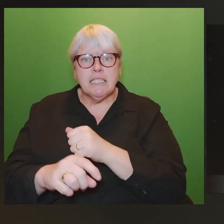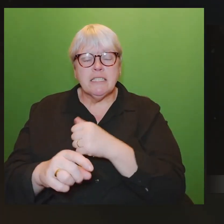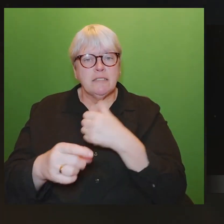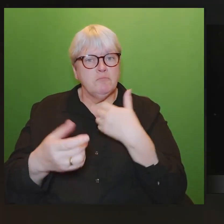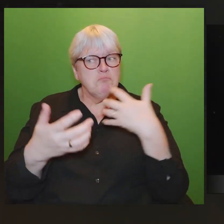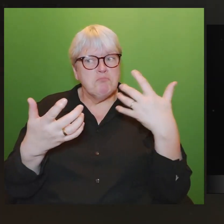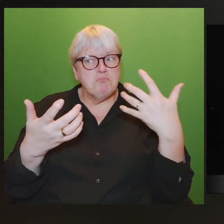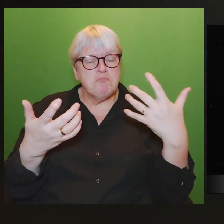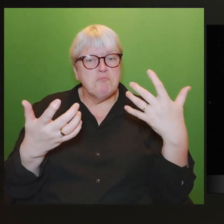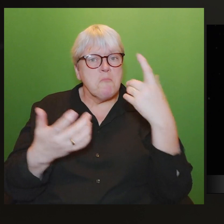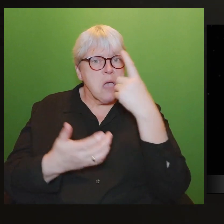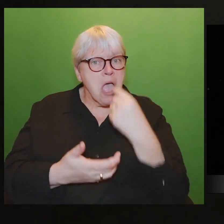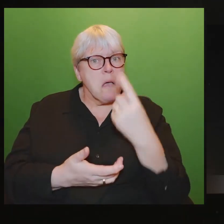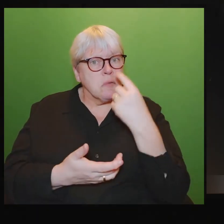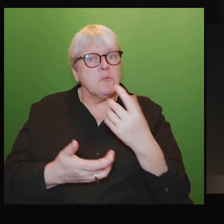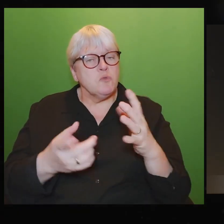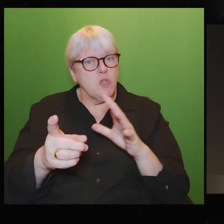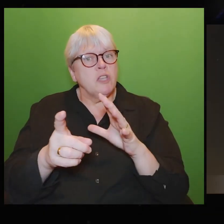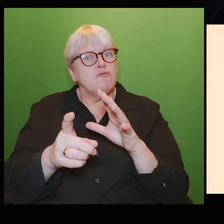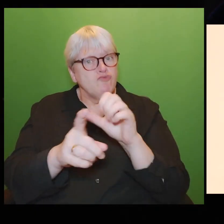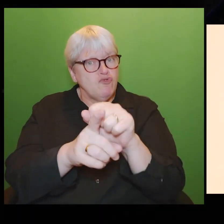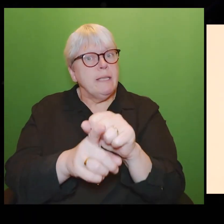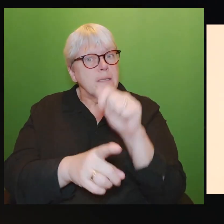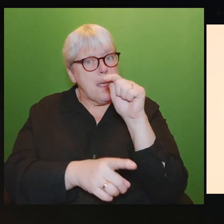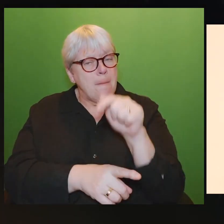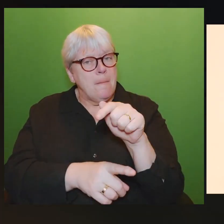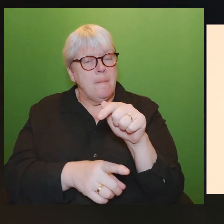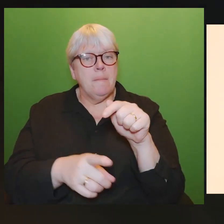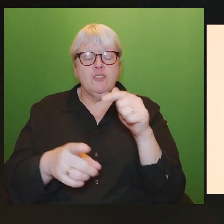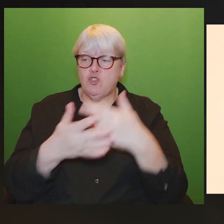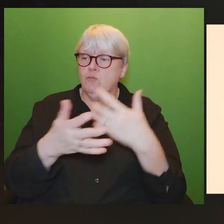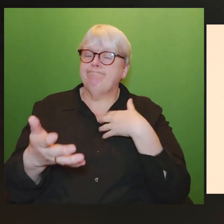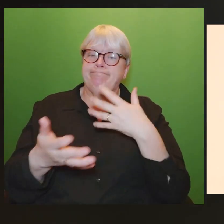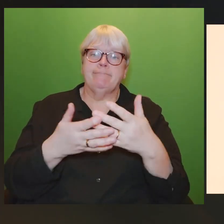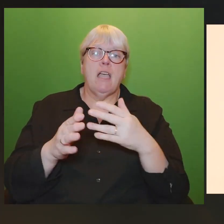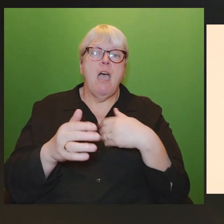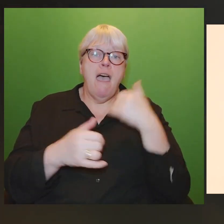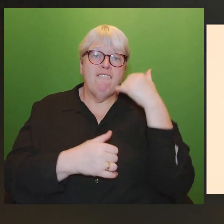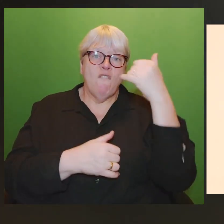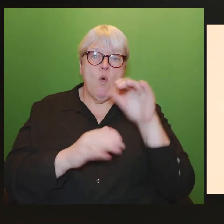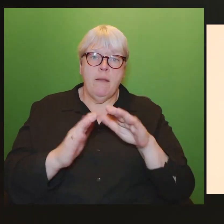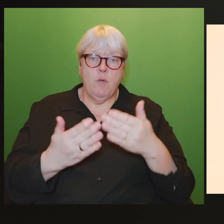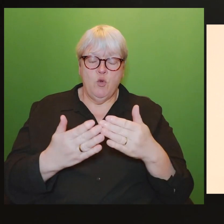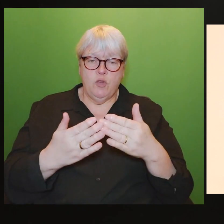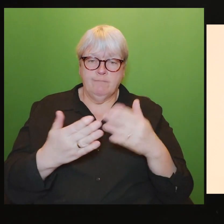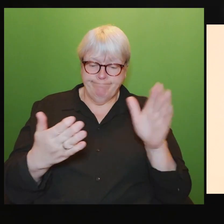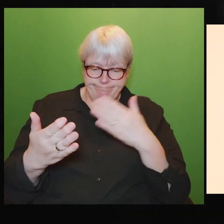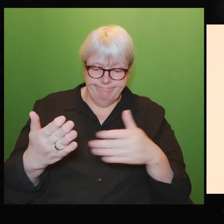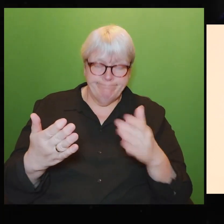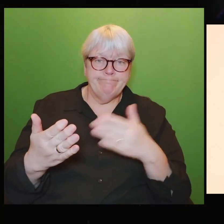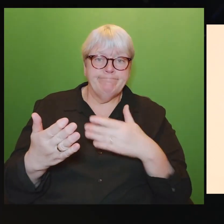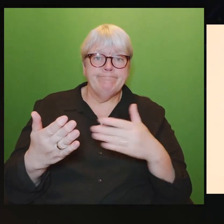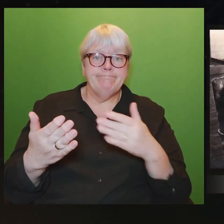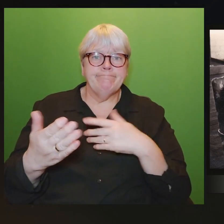early 60s. She'd traced both her parents to London. They were now separated, divorced and remarried. But because